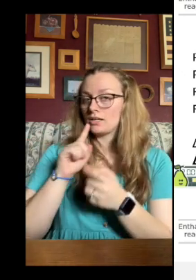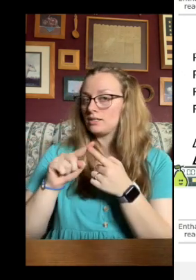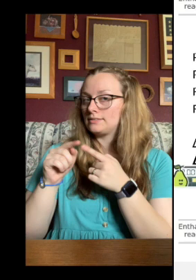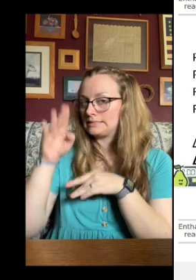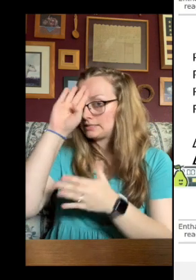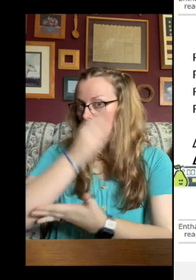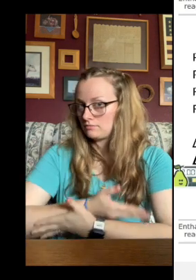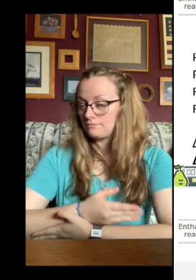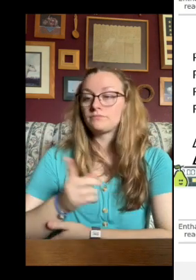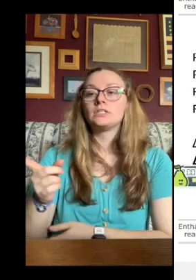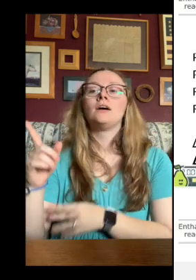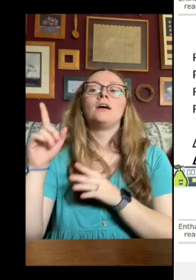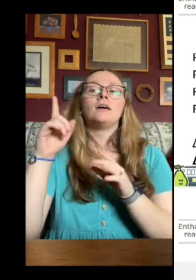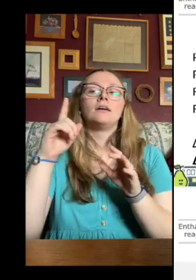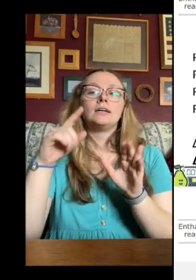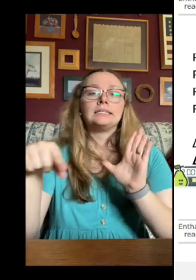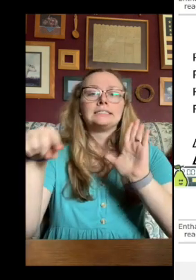Negative